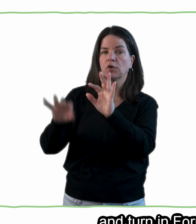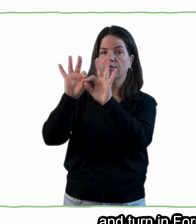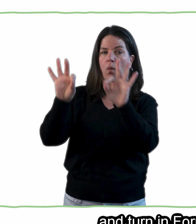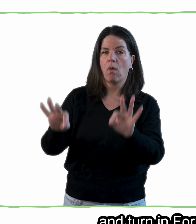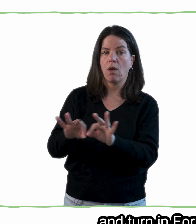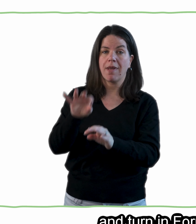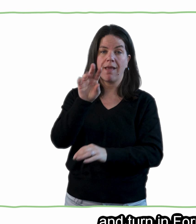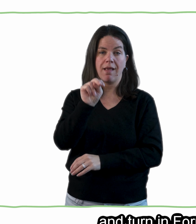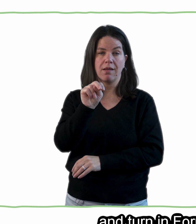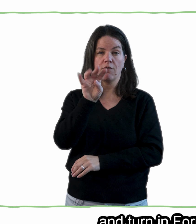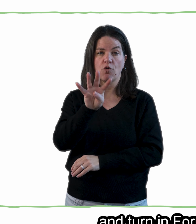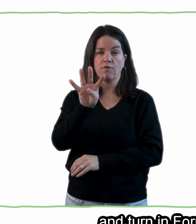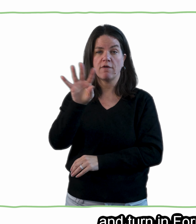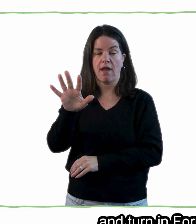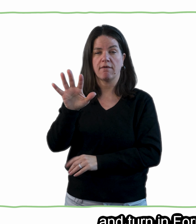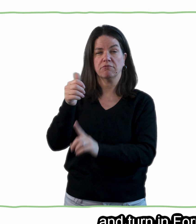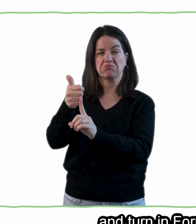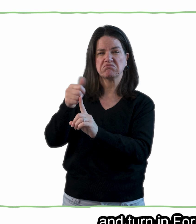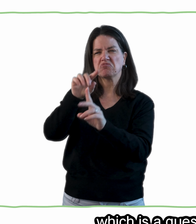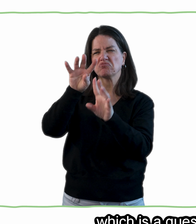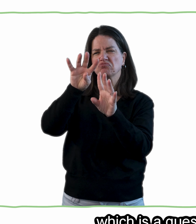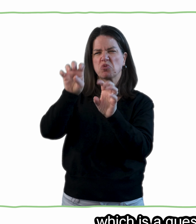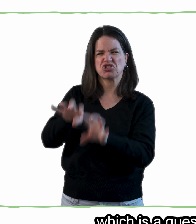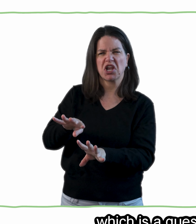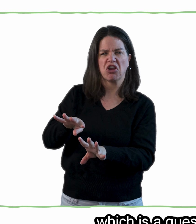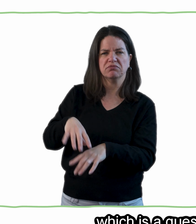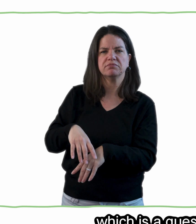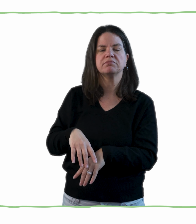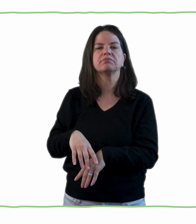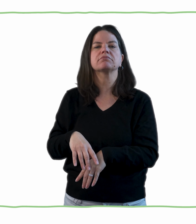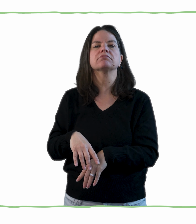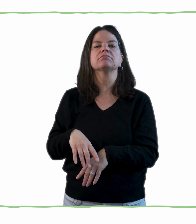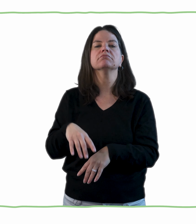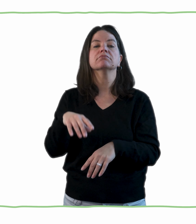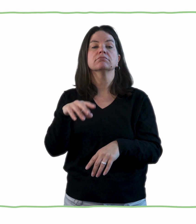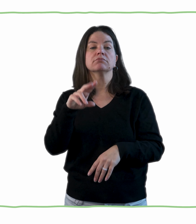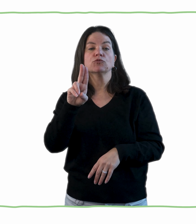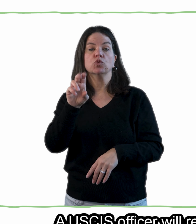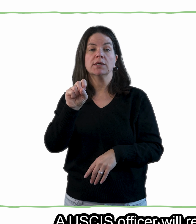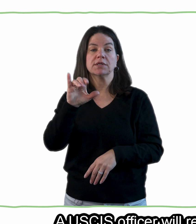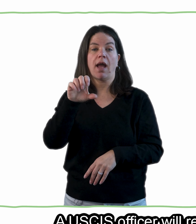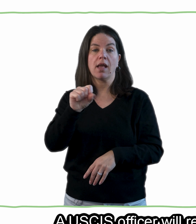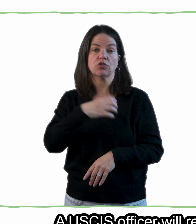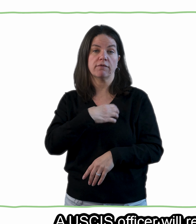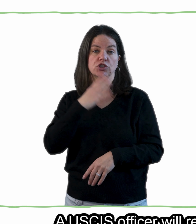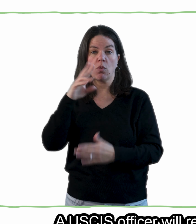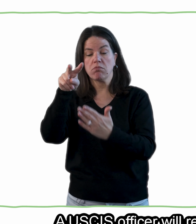Form N-445, which is a questionnaire. A USCIS